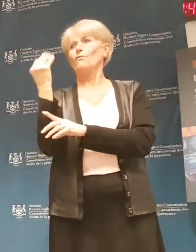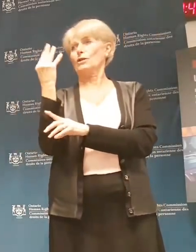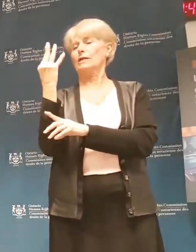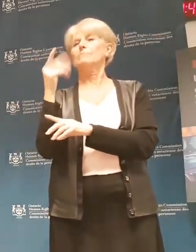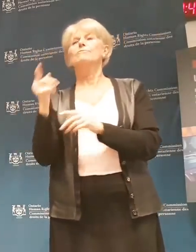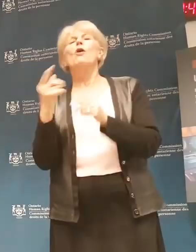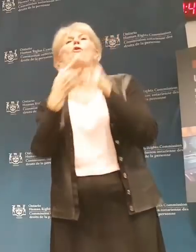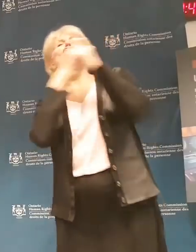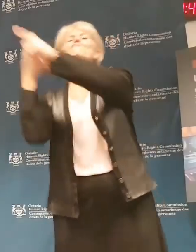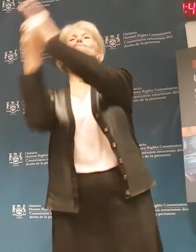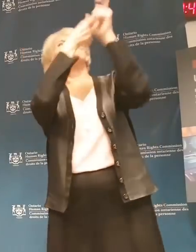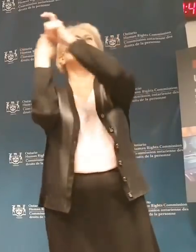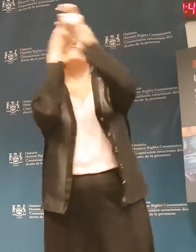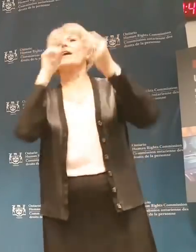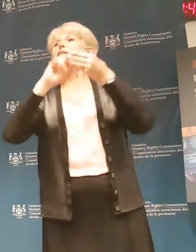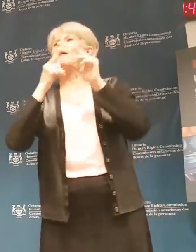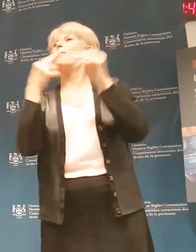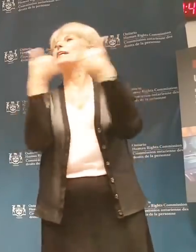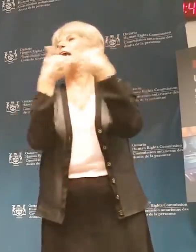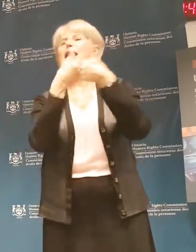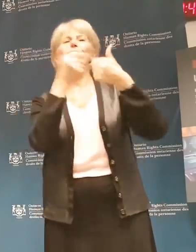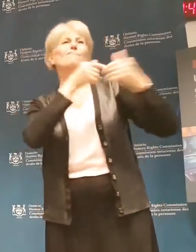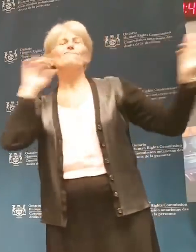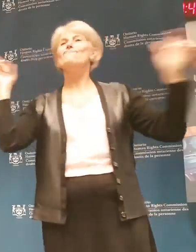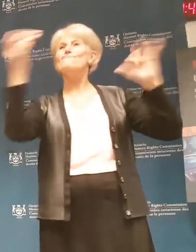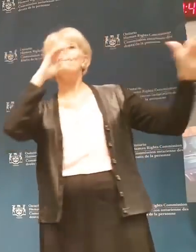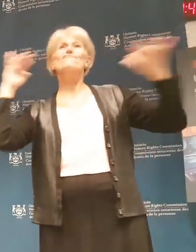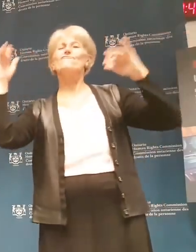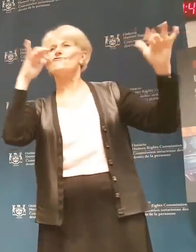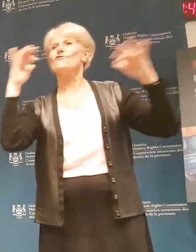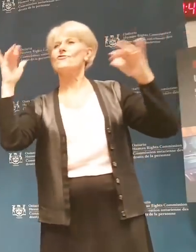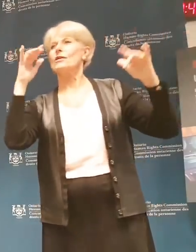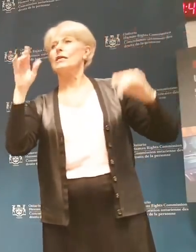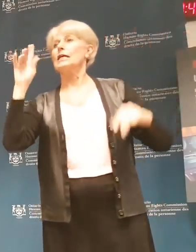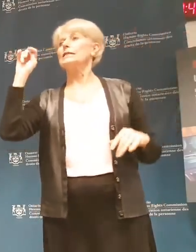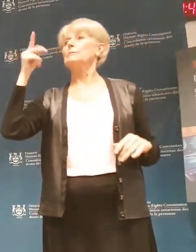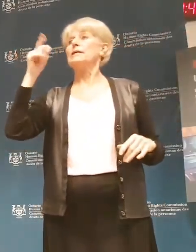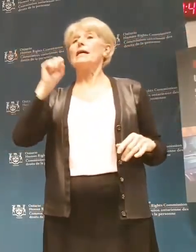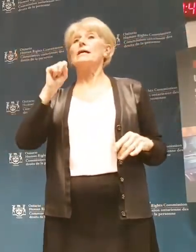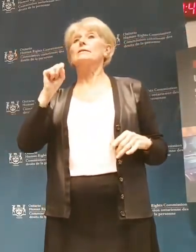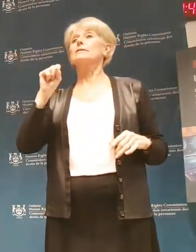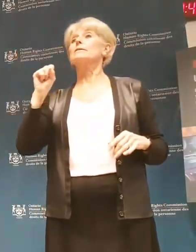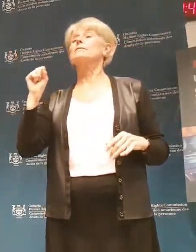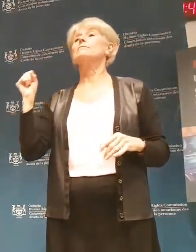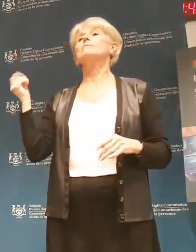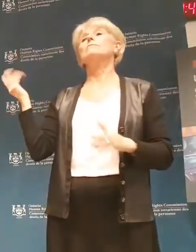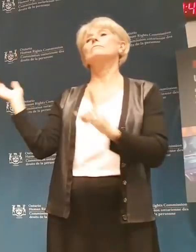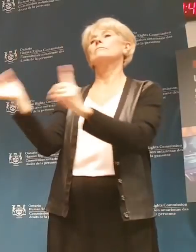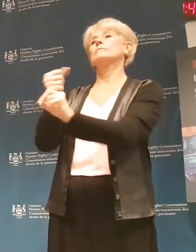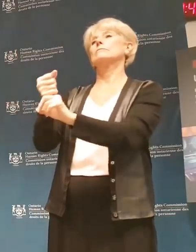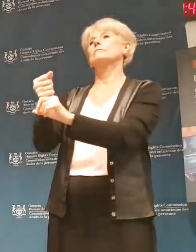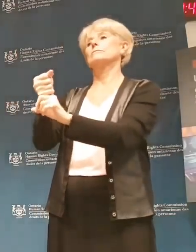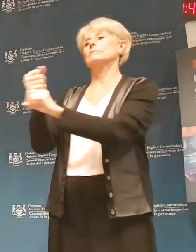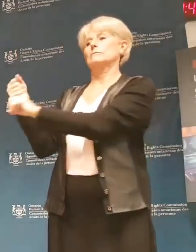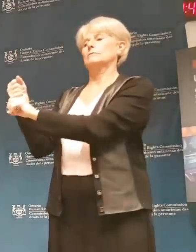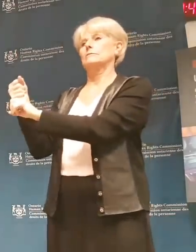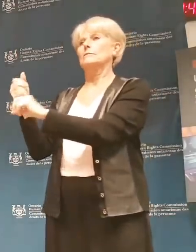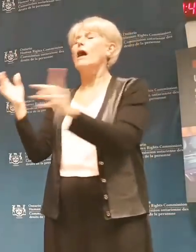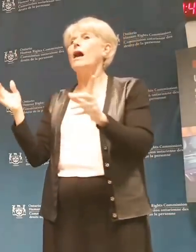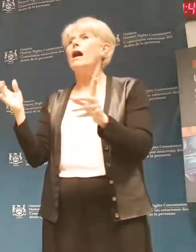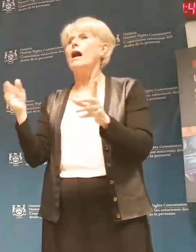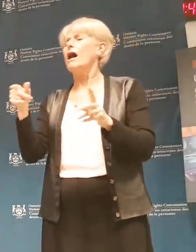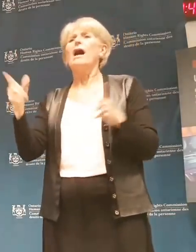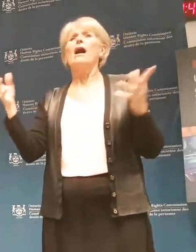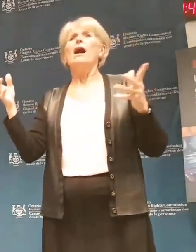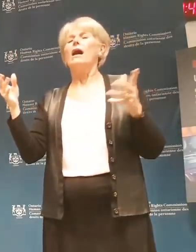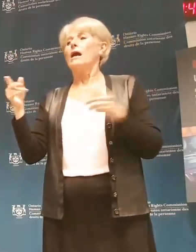He was running around the neighborhood as part of a game he was playing with his friends when TPS officers stopped and arrested him. According to the